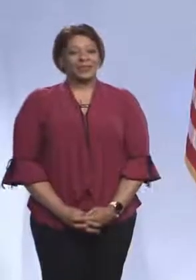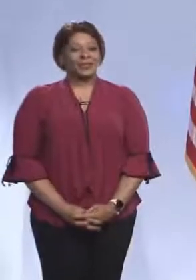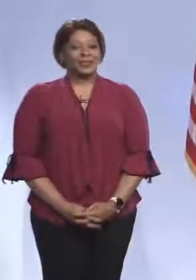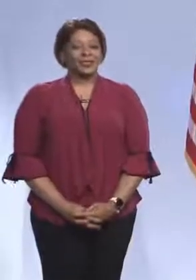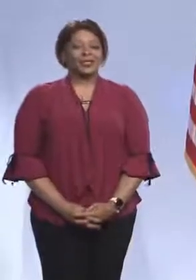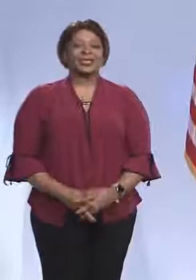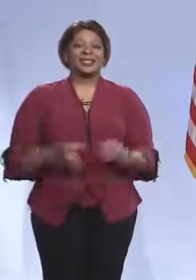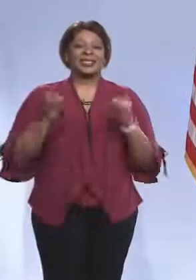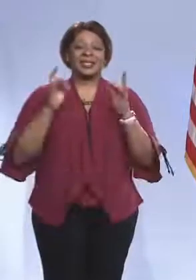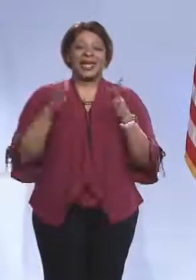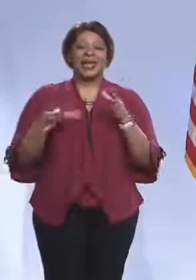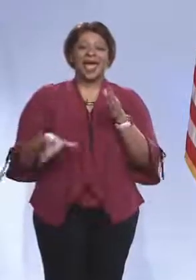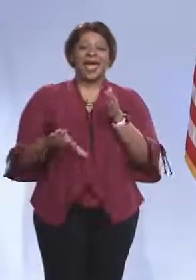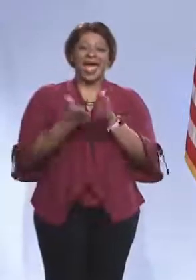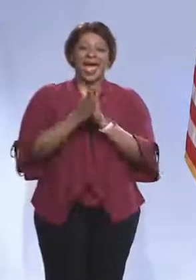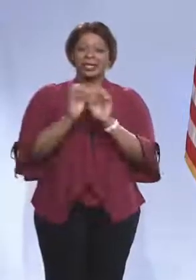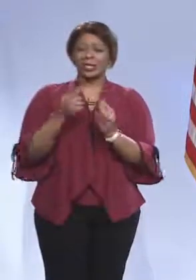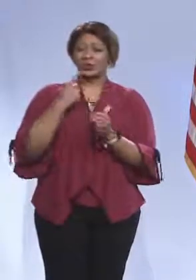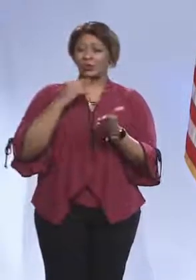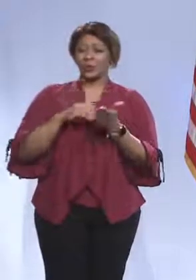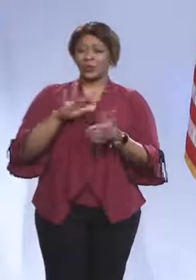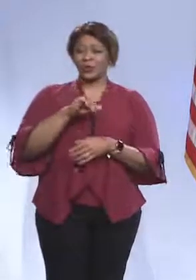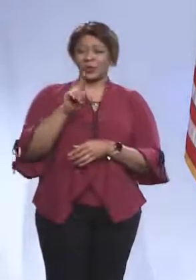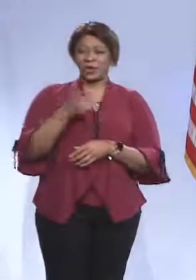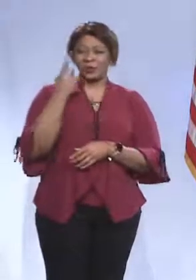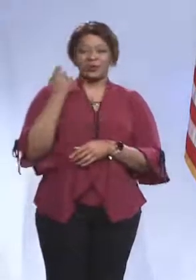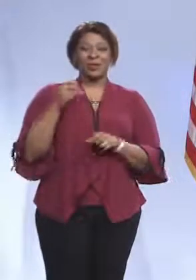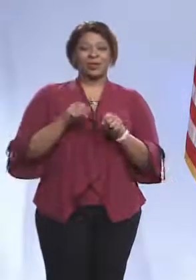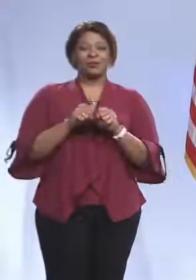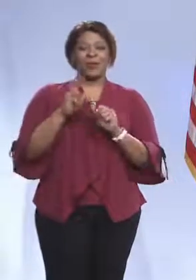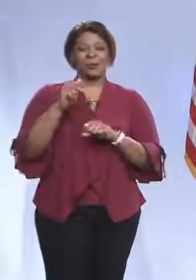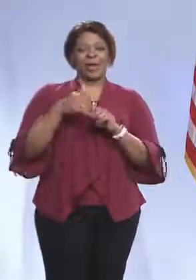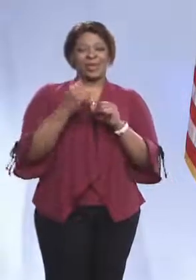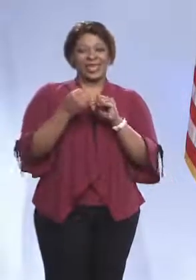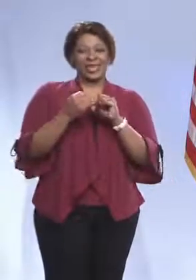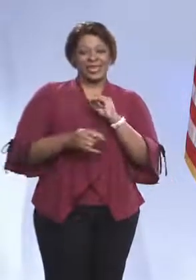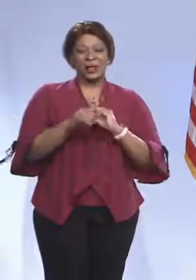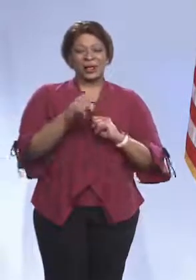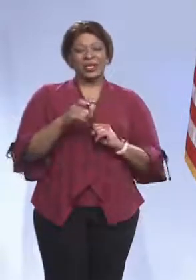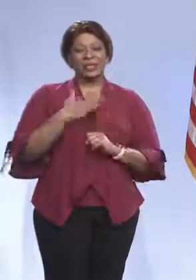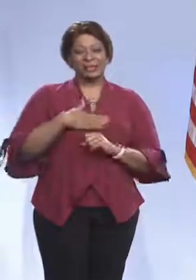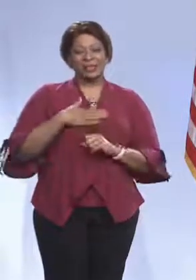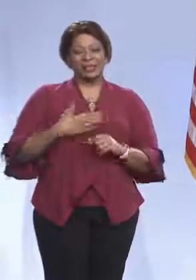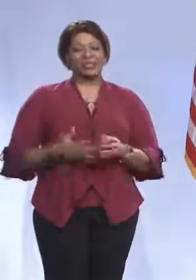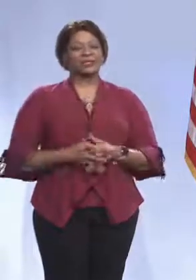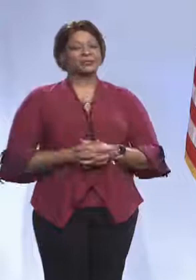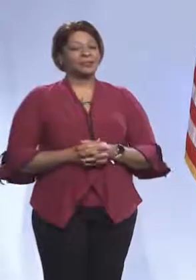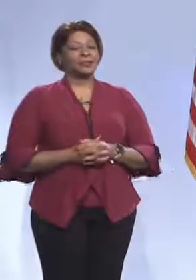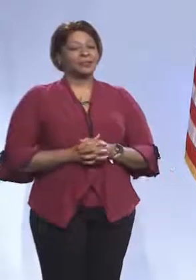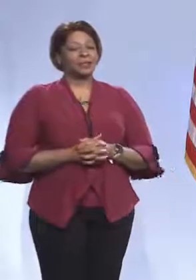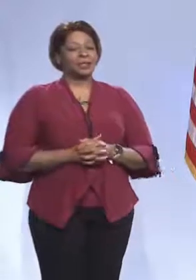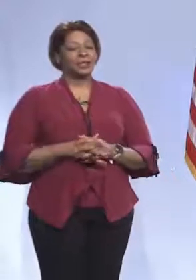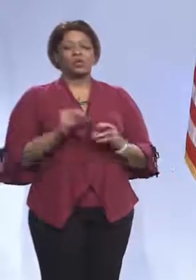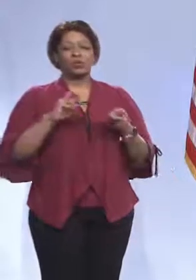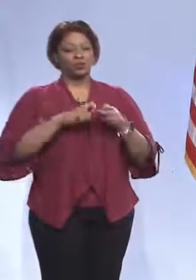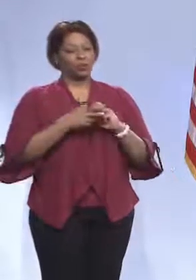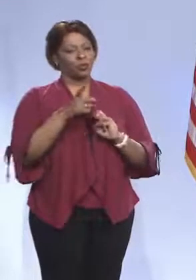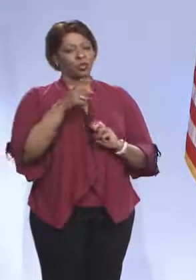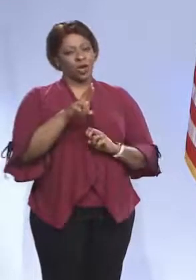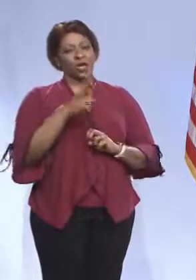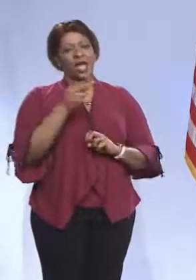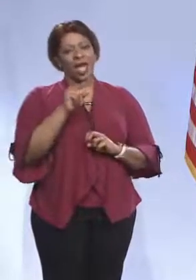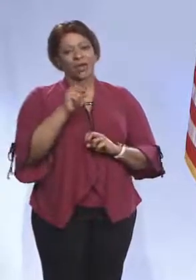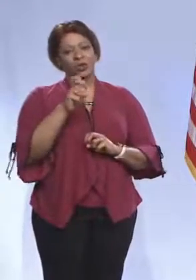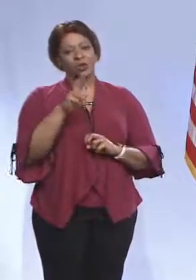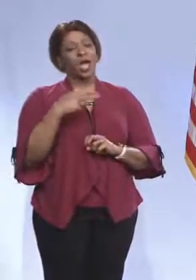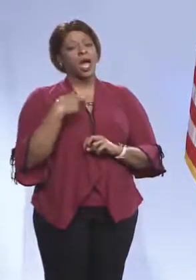And I hate to ask, but if you would repeat your question, because you broke up at the very end of the question. No problem, Dr. Haushalter. I